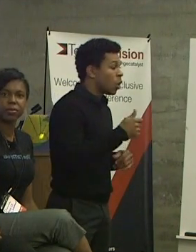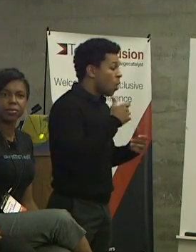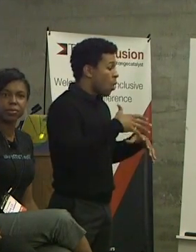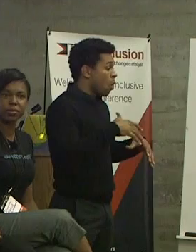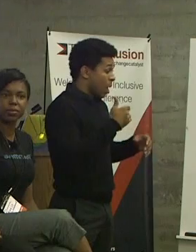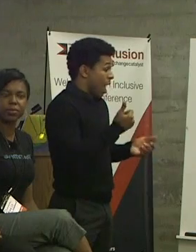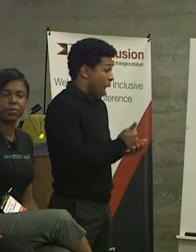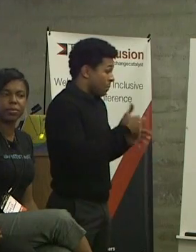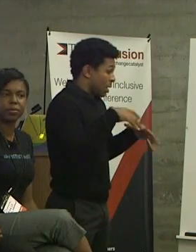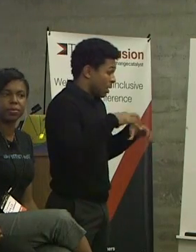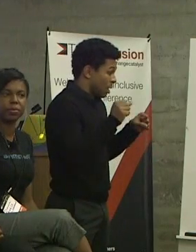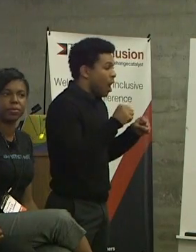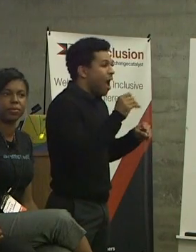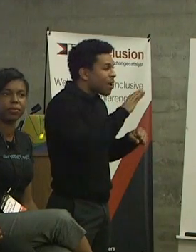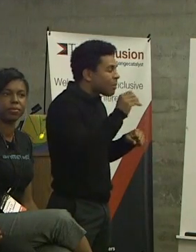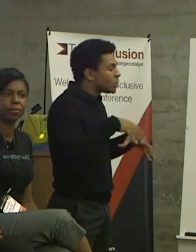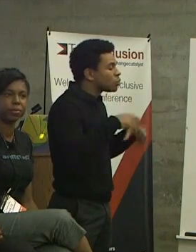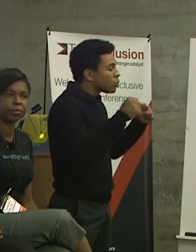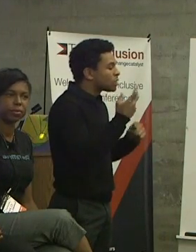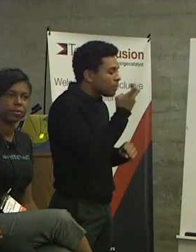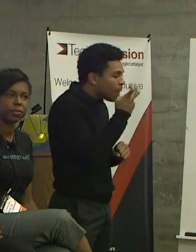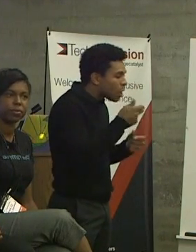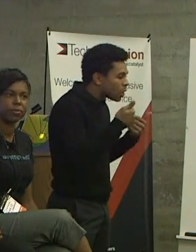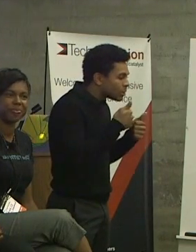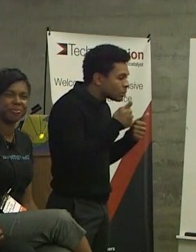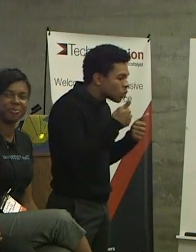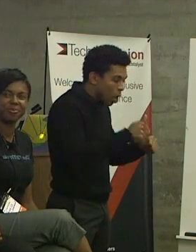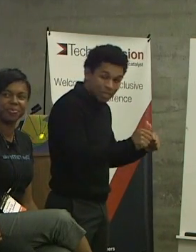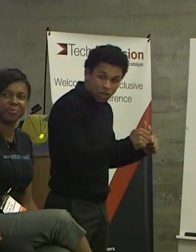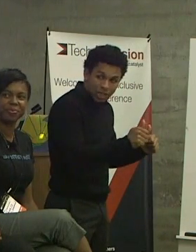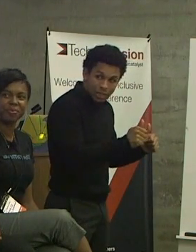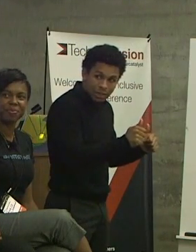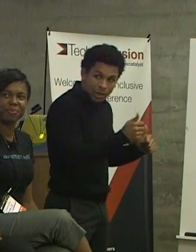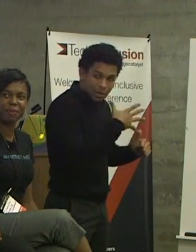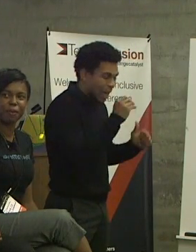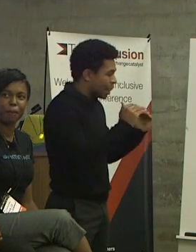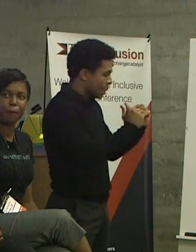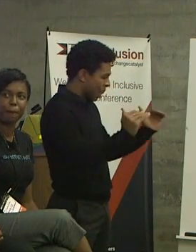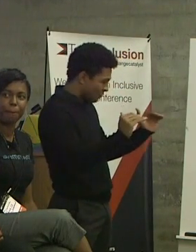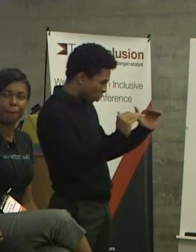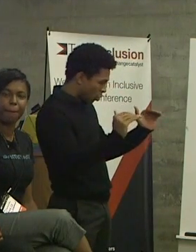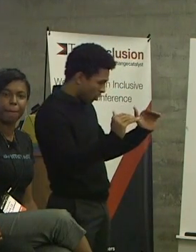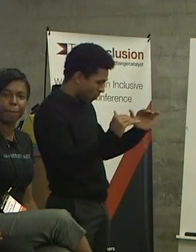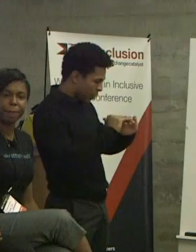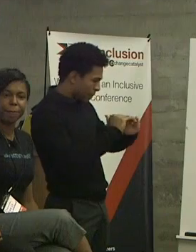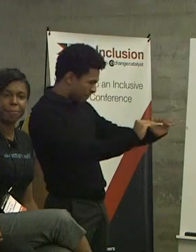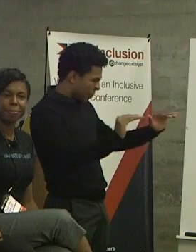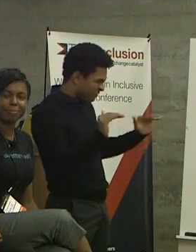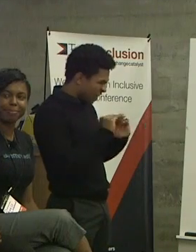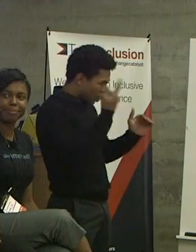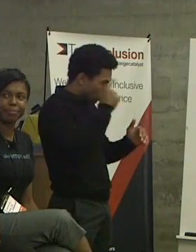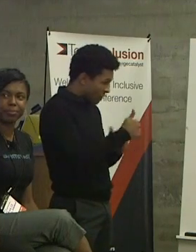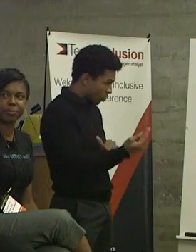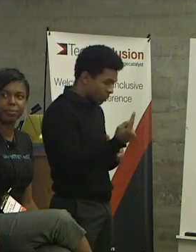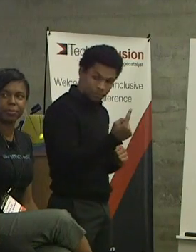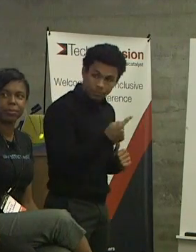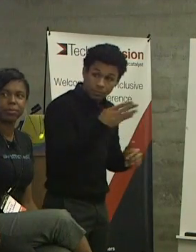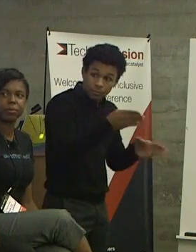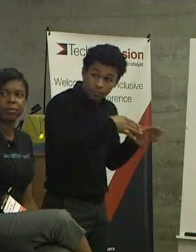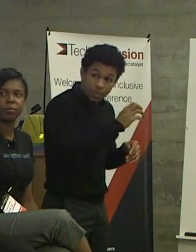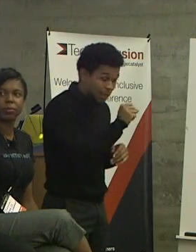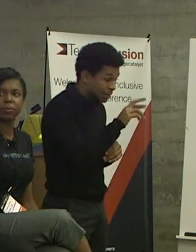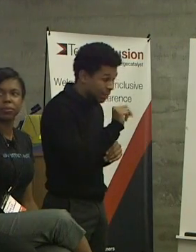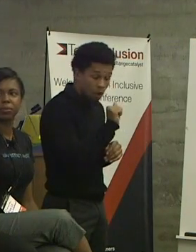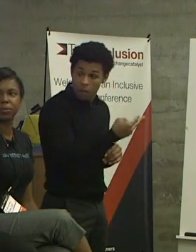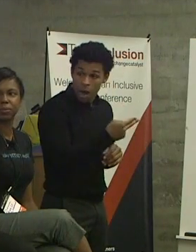to eliminate any biases in the recruitment process and level the playing field for everyone. Great, my name is Laura Gómez, and